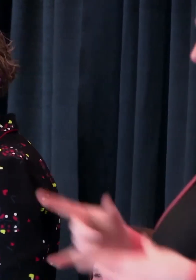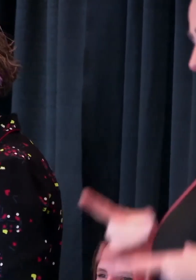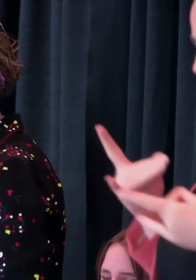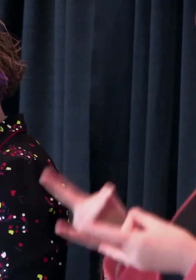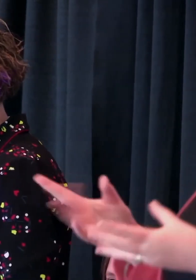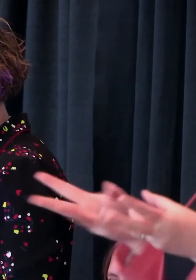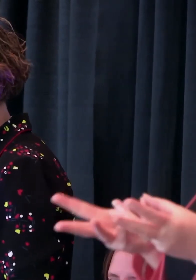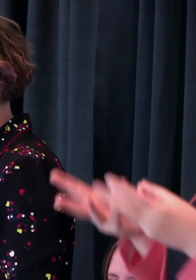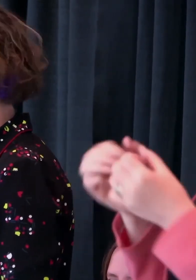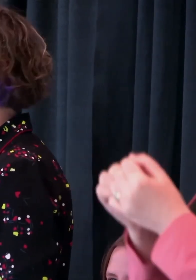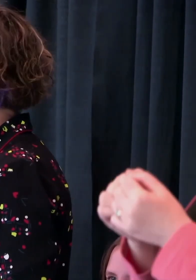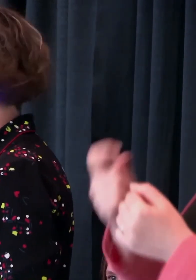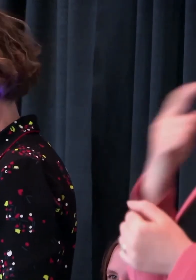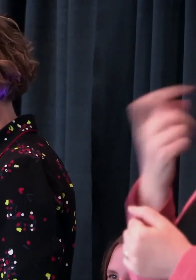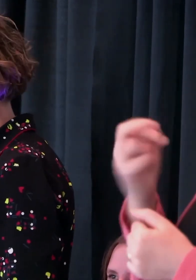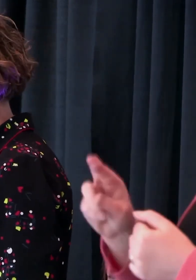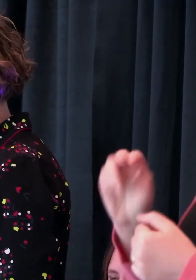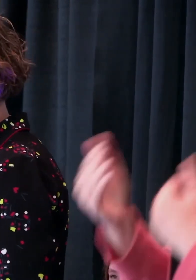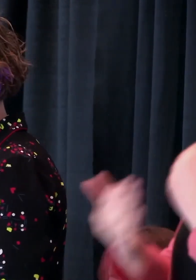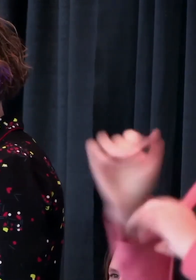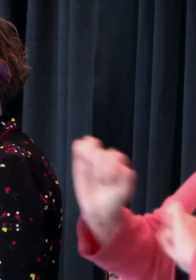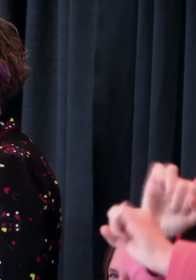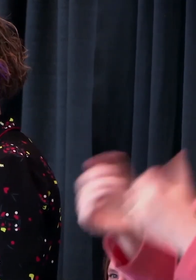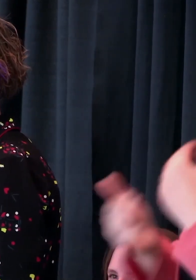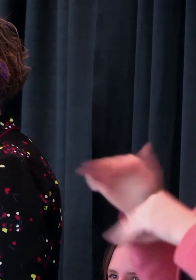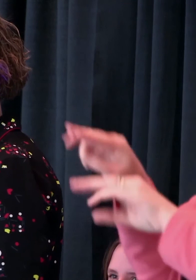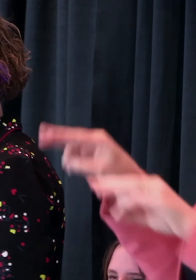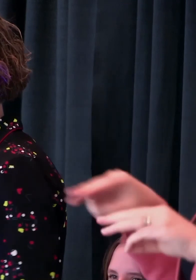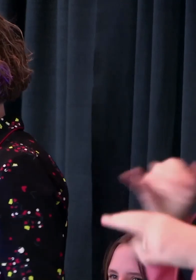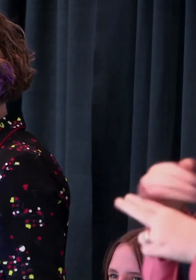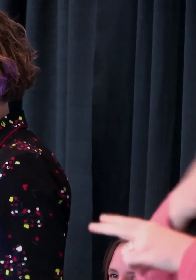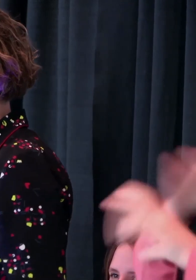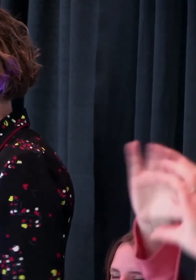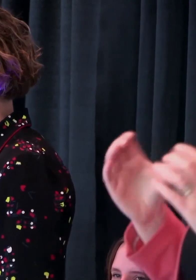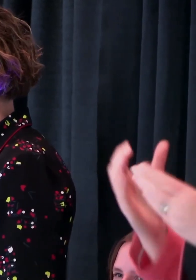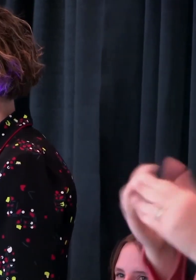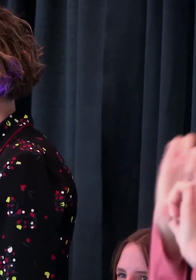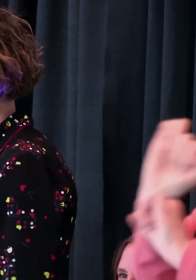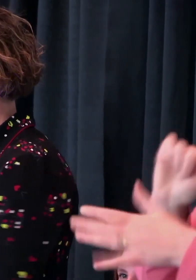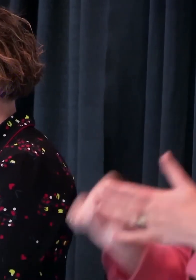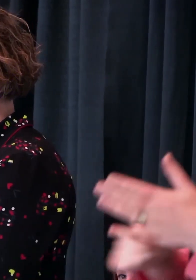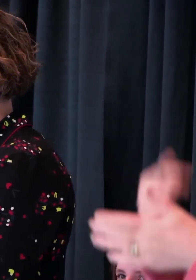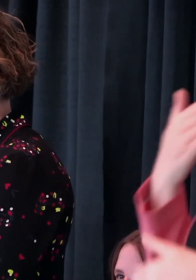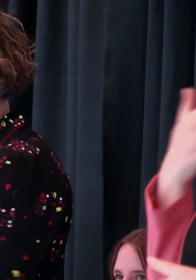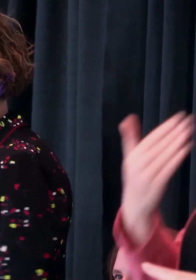work with Stoneybatter Youth Service and the local young people in our community on this project.